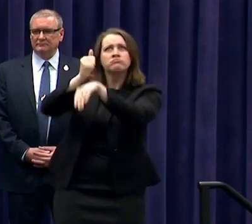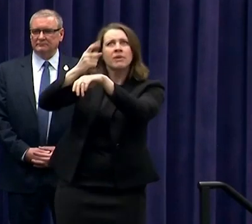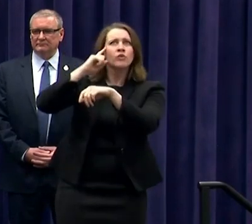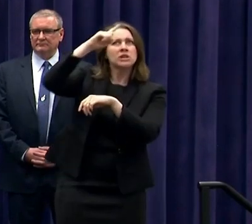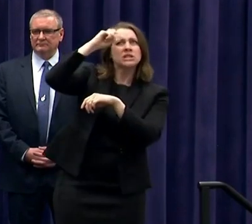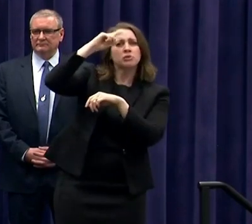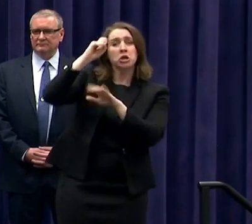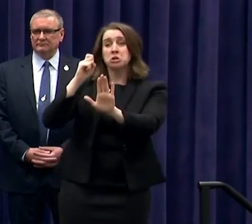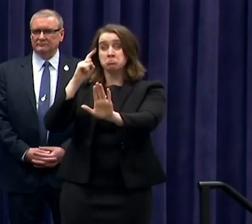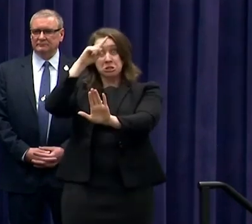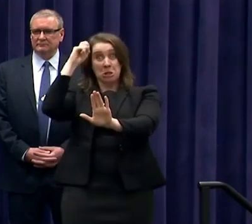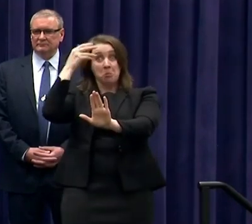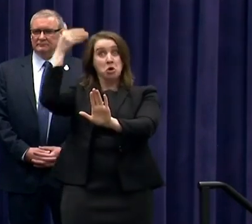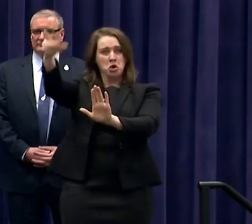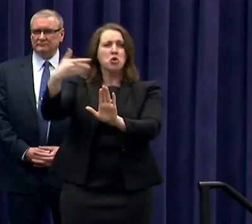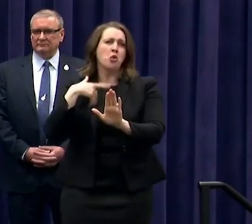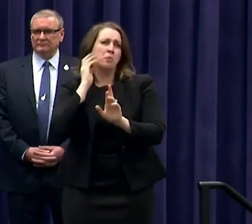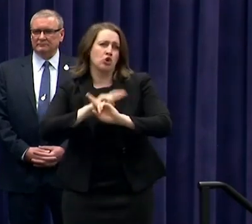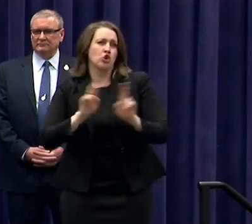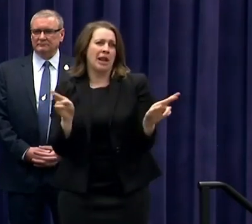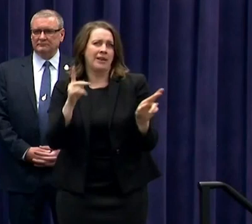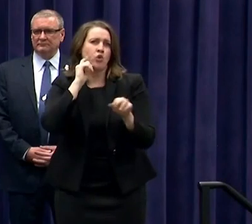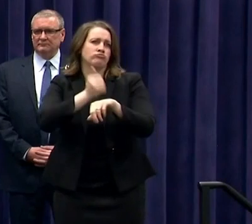ready for summer.